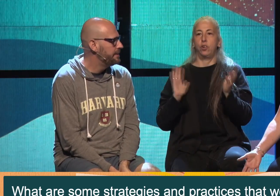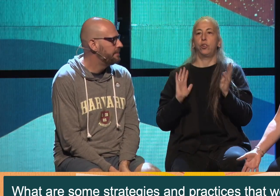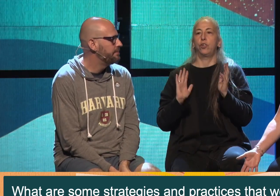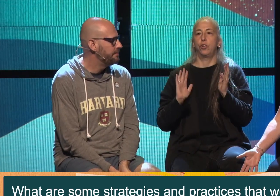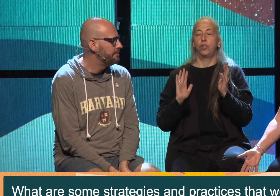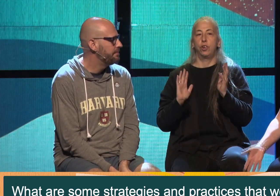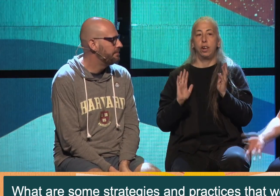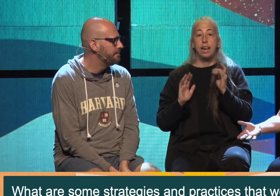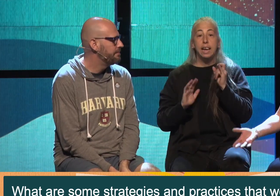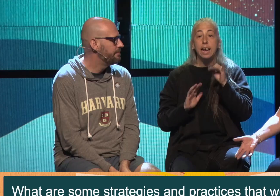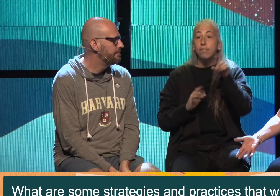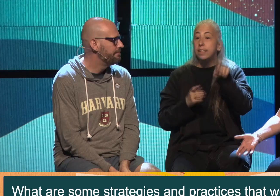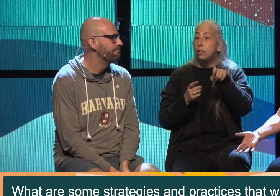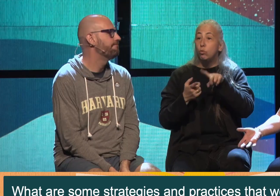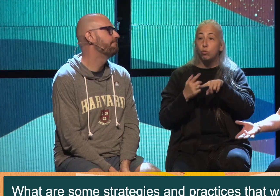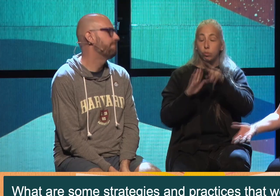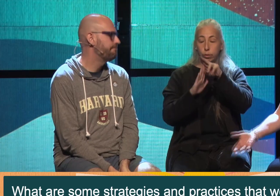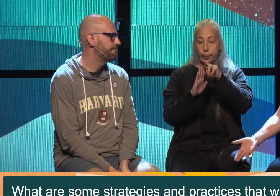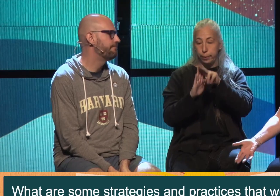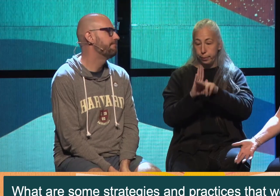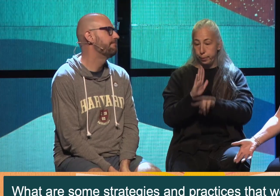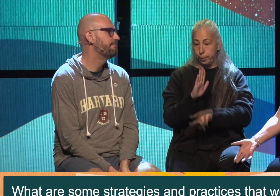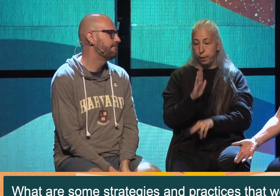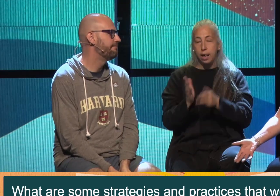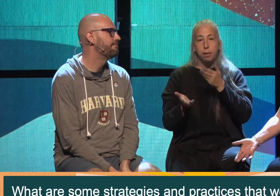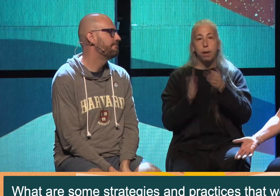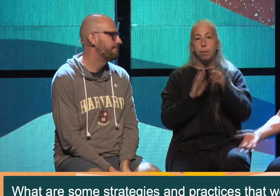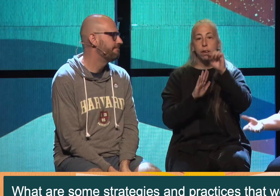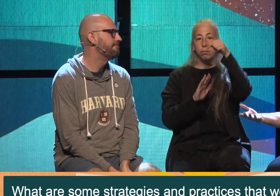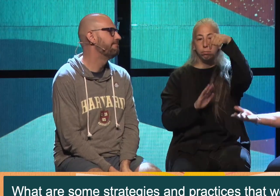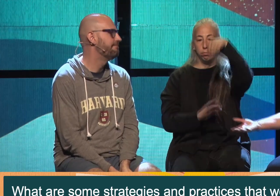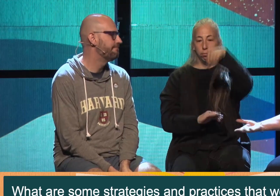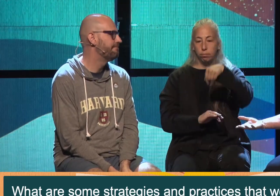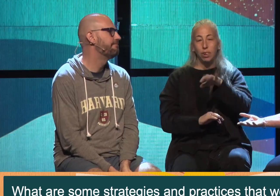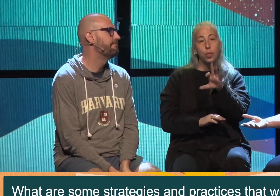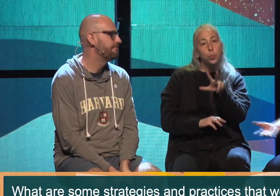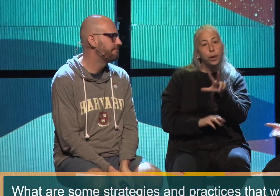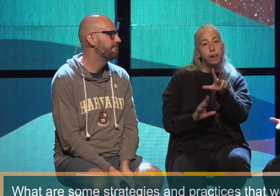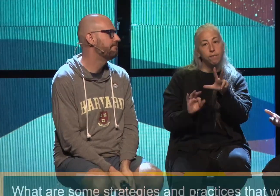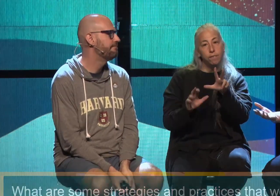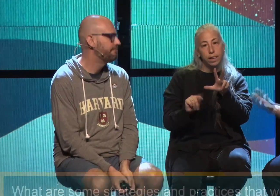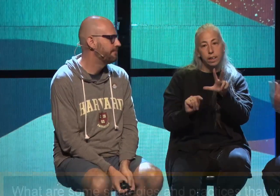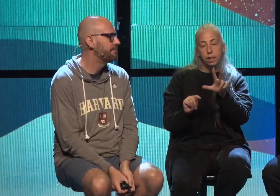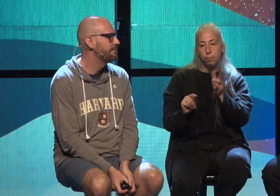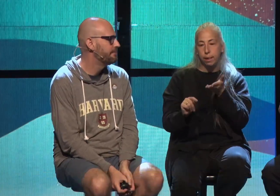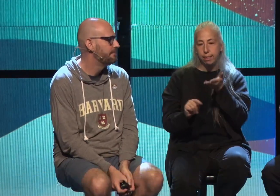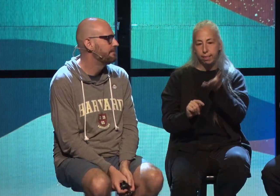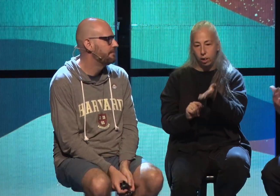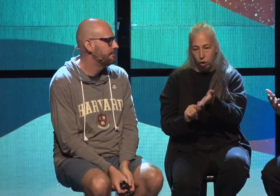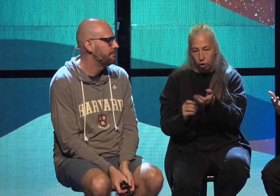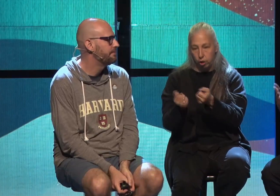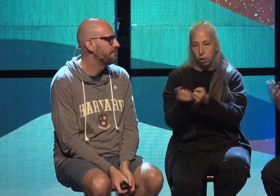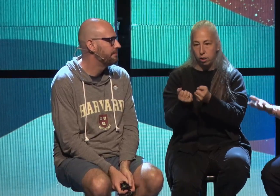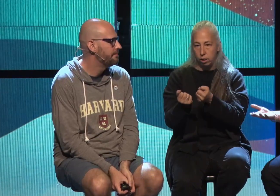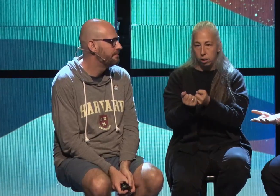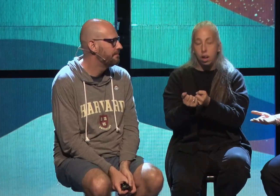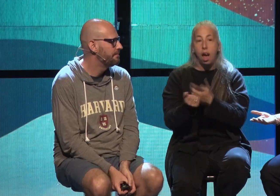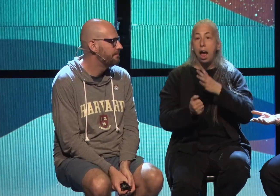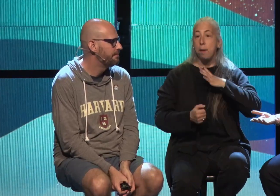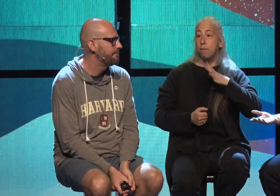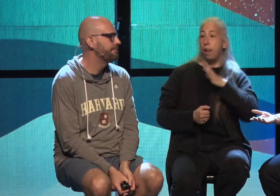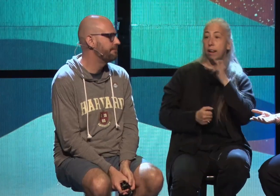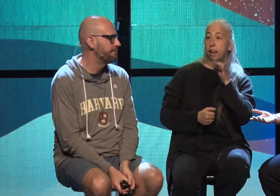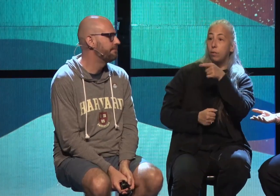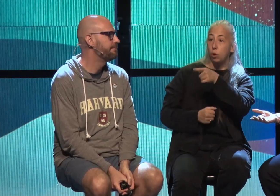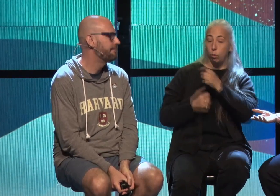have to go 6 feet, let them go maybe down to the 3rd foot, right? Like be present with it and be someone who is okay with someone sharing